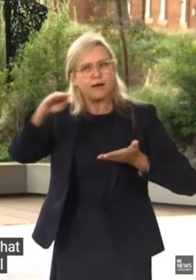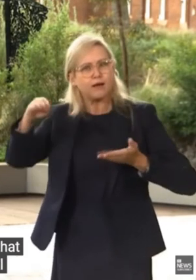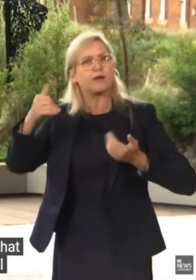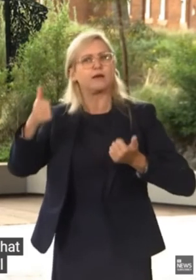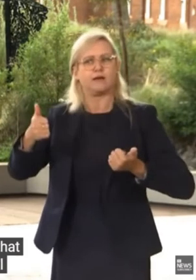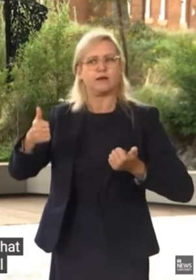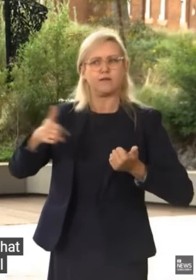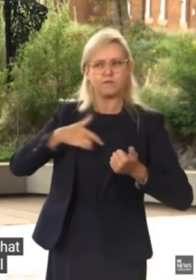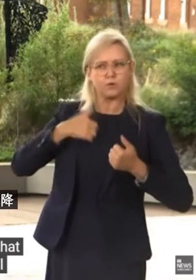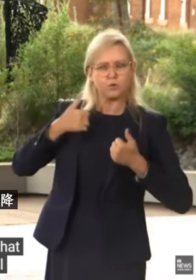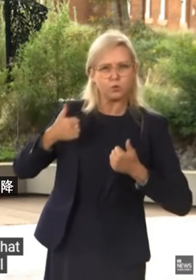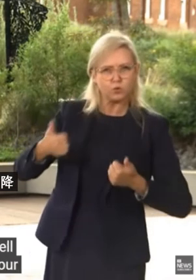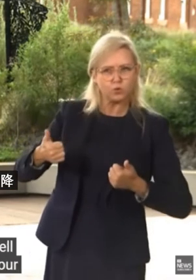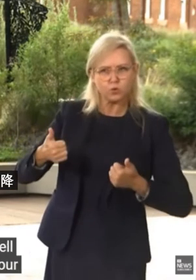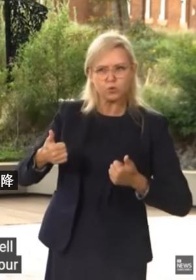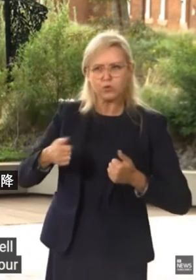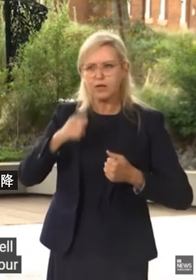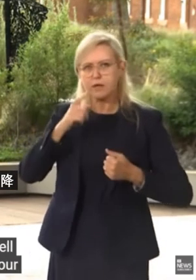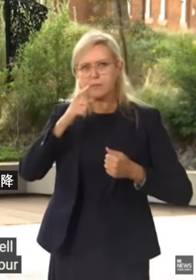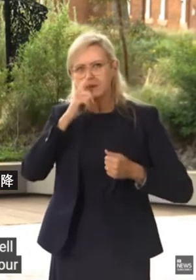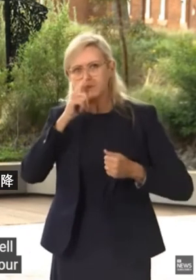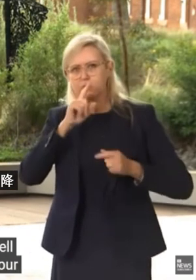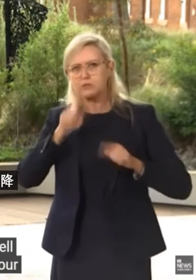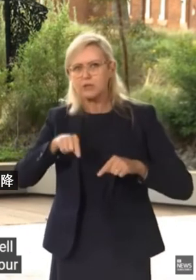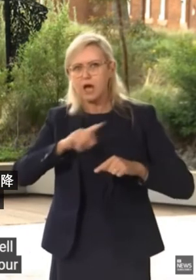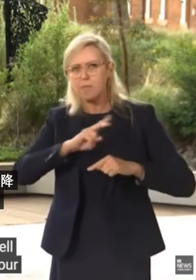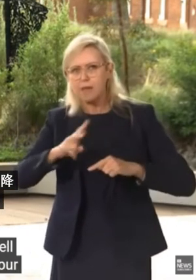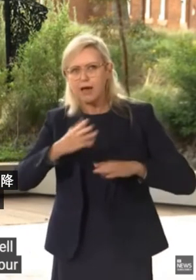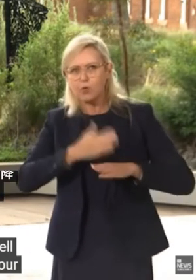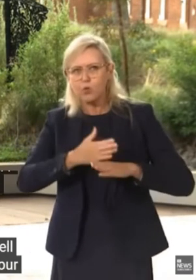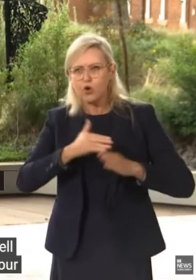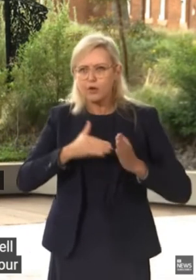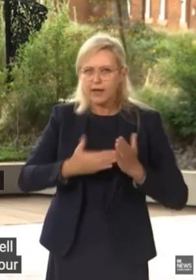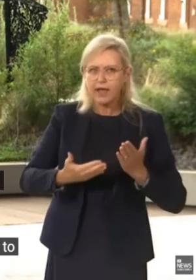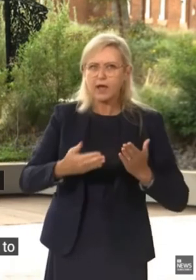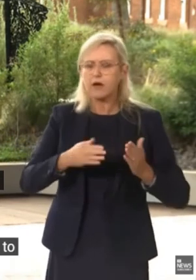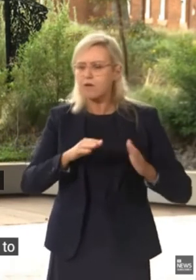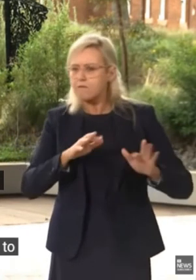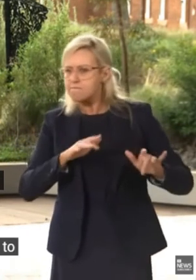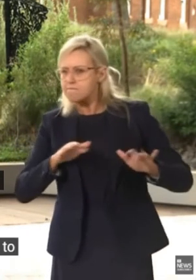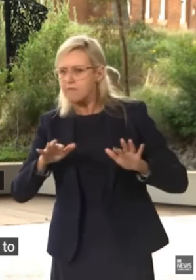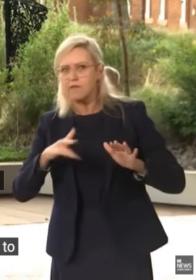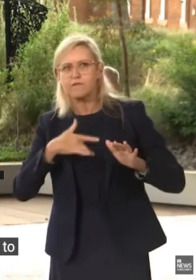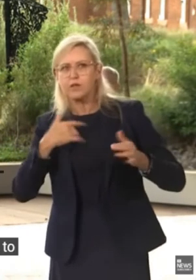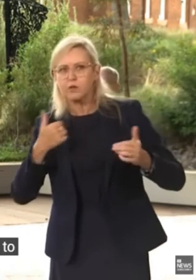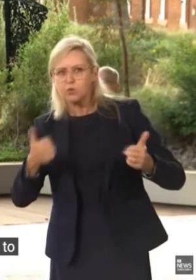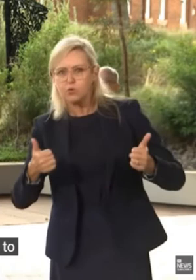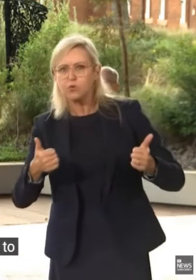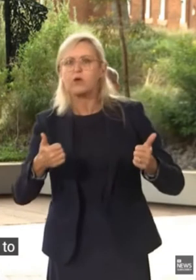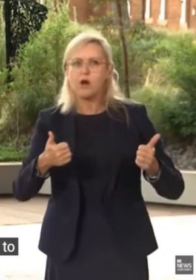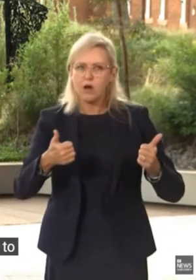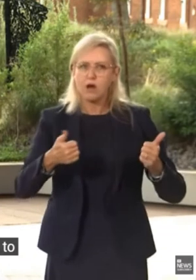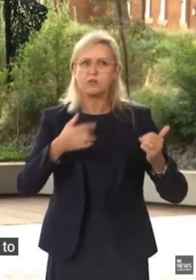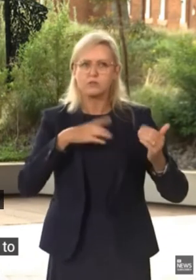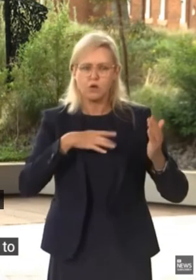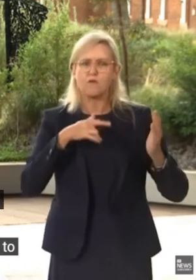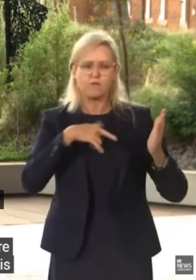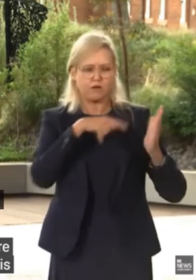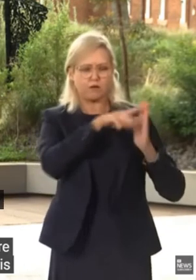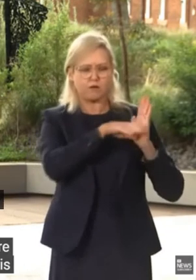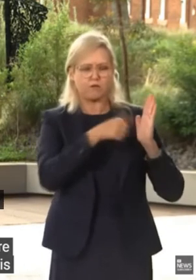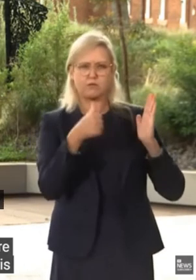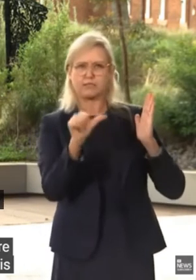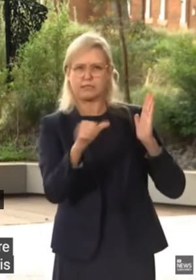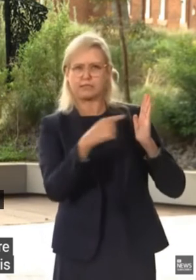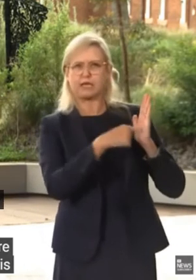back to work, and that number is declining as well. So there are very reassuring signs, but this is a proportionate and cautious response as we move through this